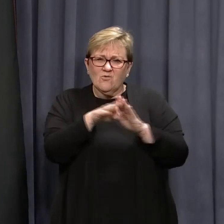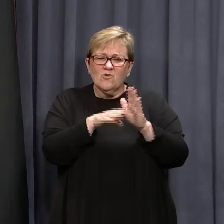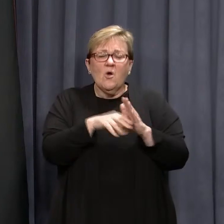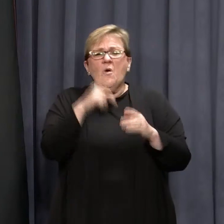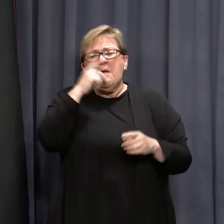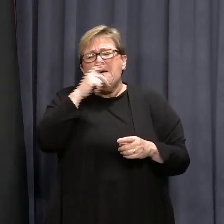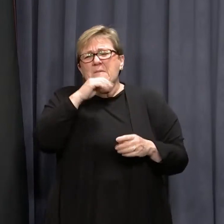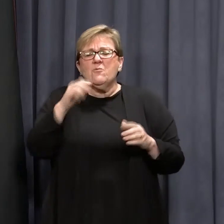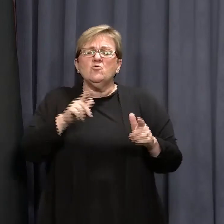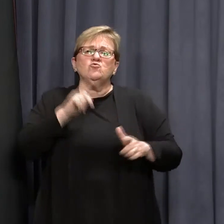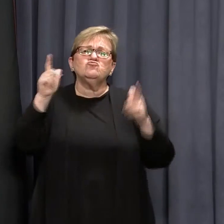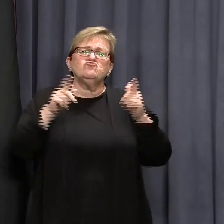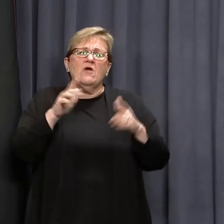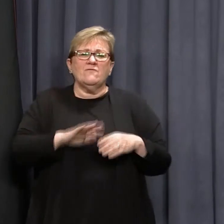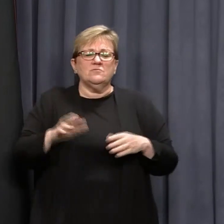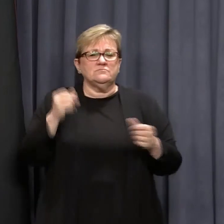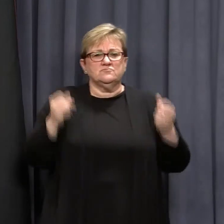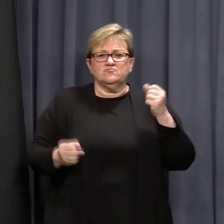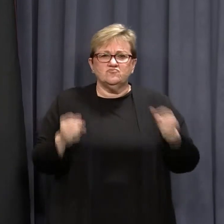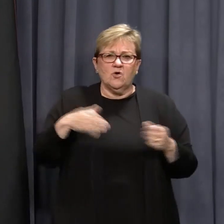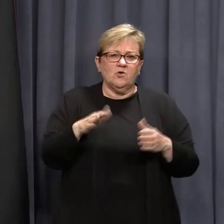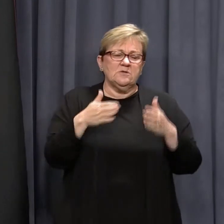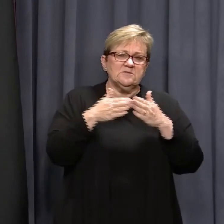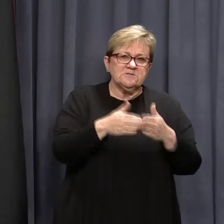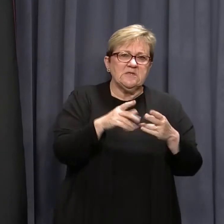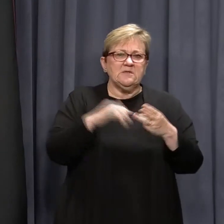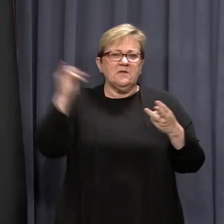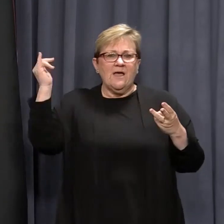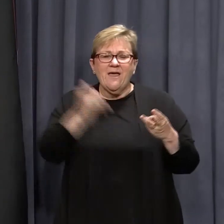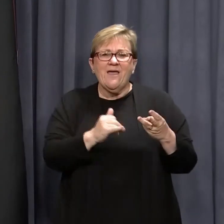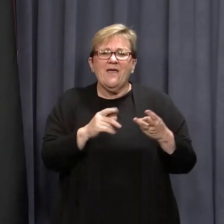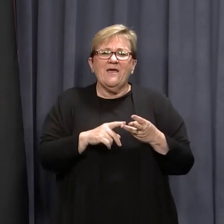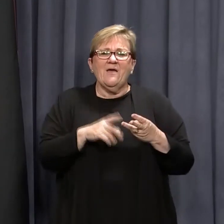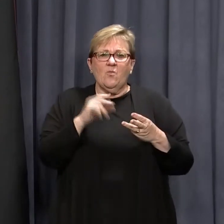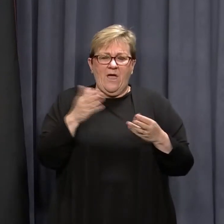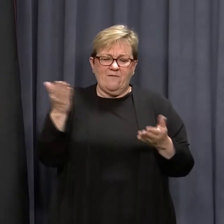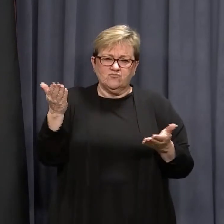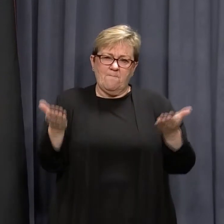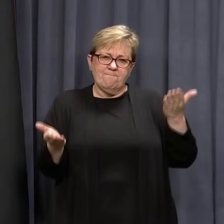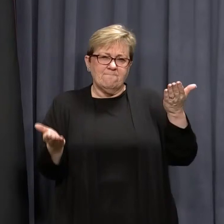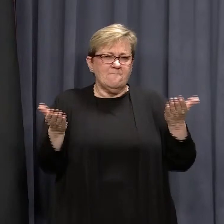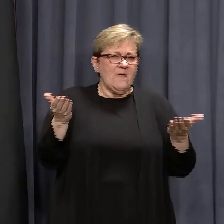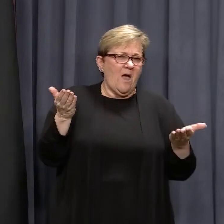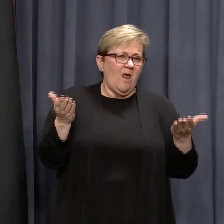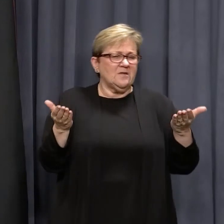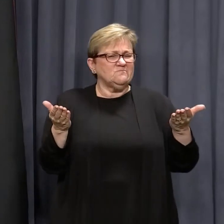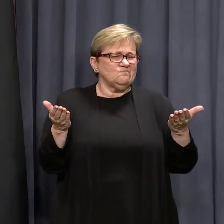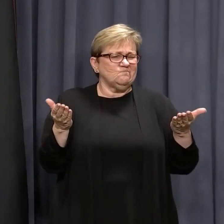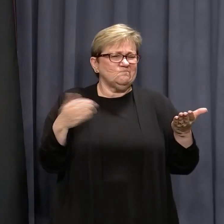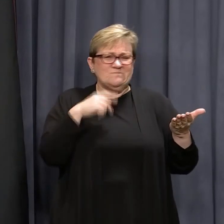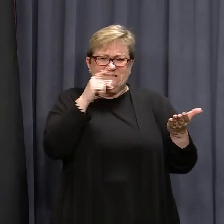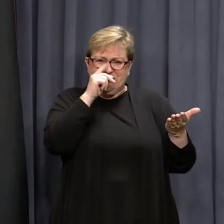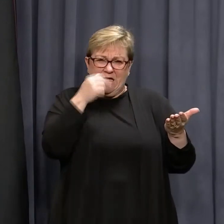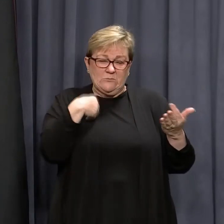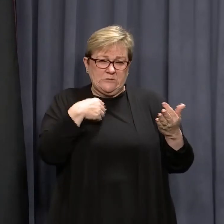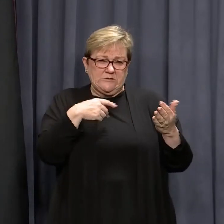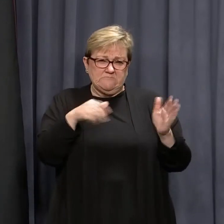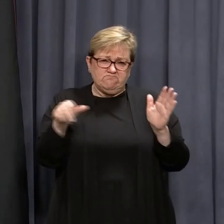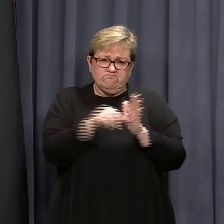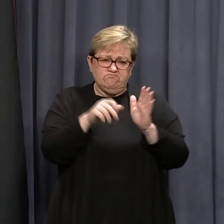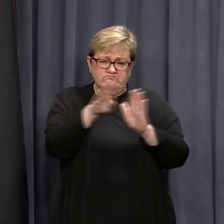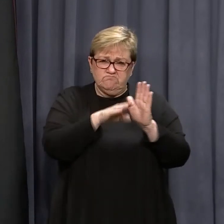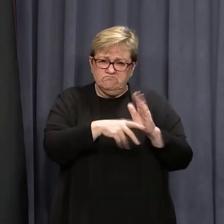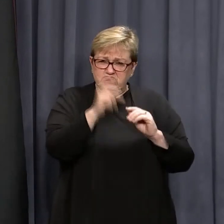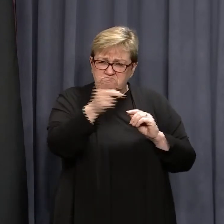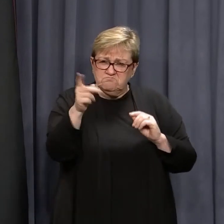that travel across the state by road, by sea, by air. We've got to balance up whether we can practically enforce it to make